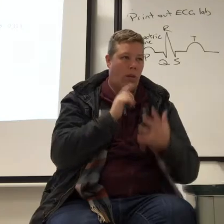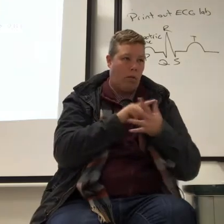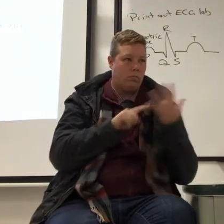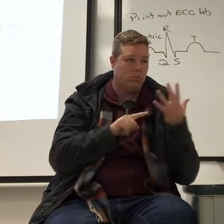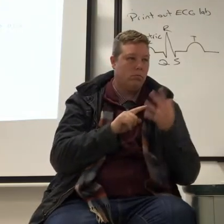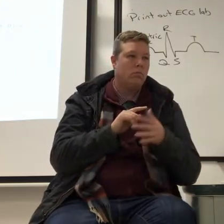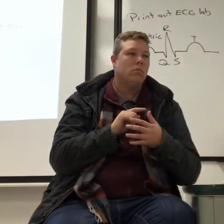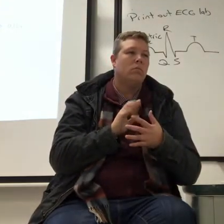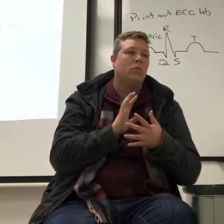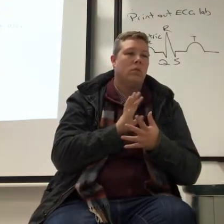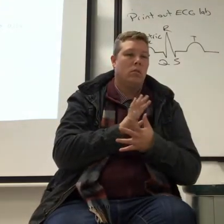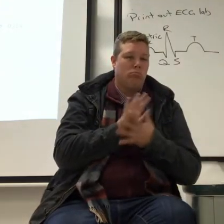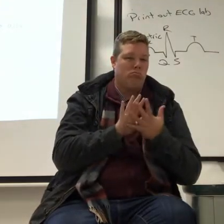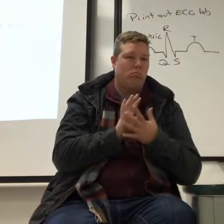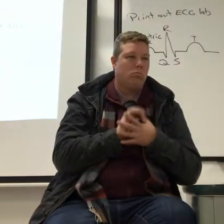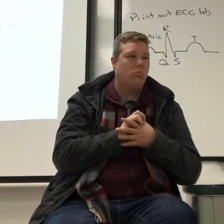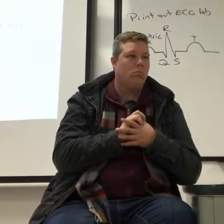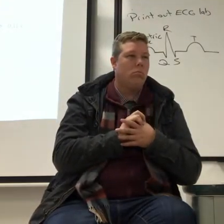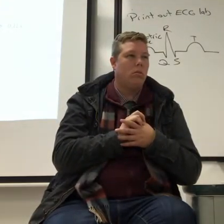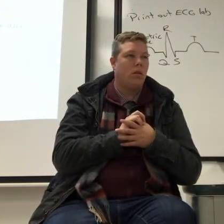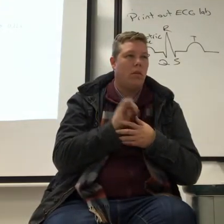two.